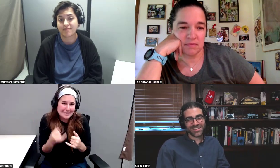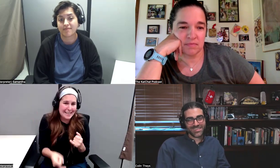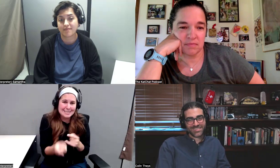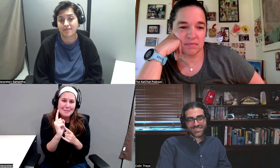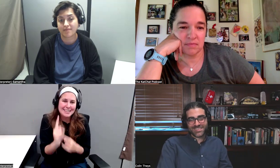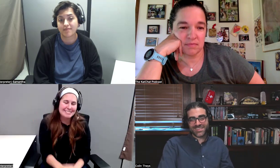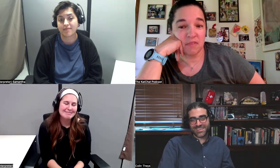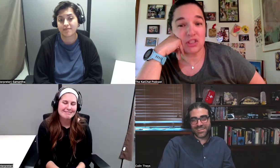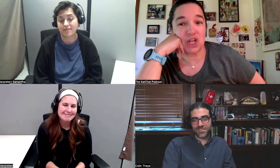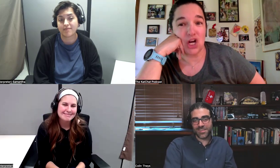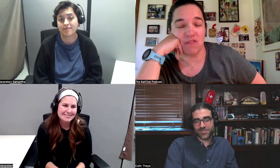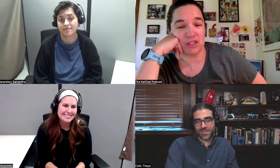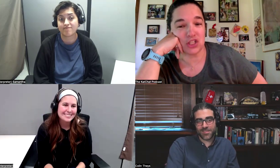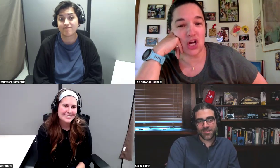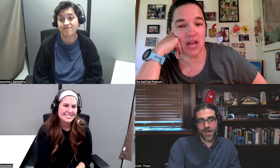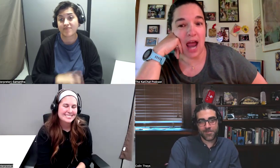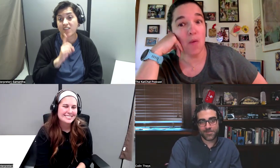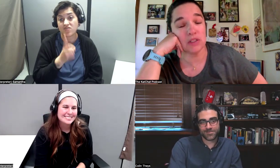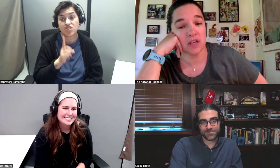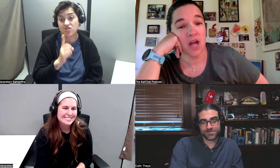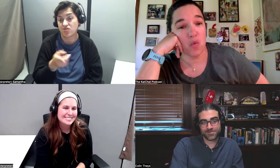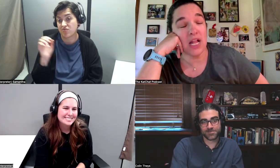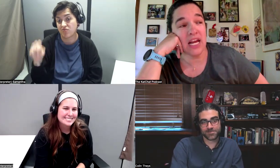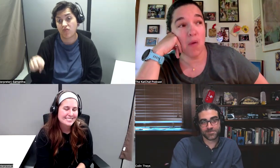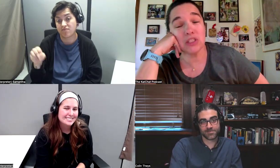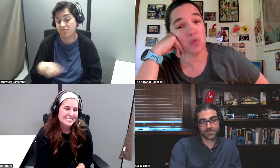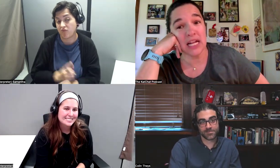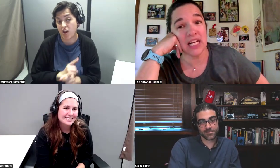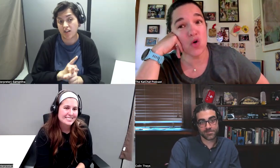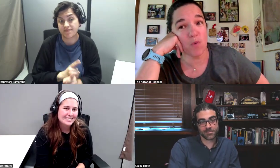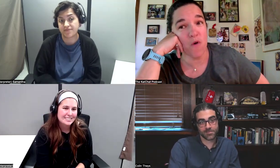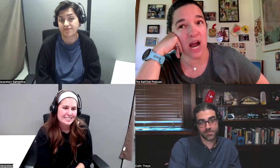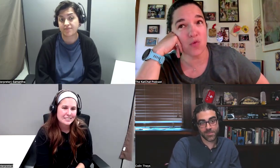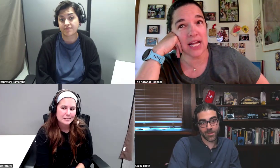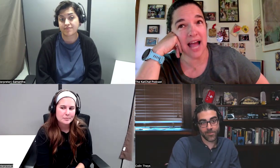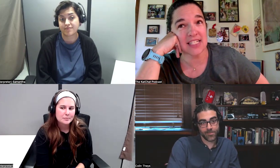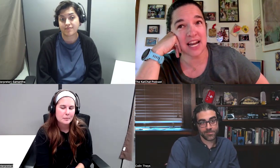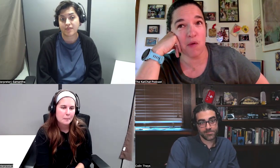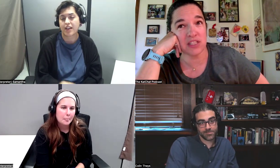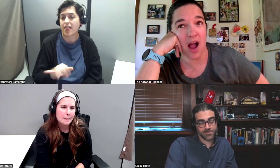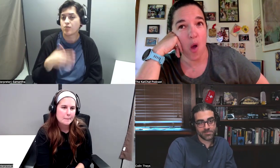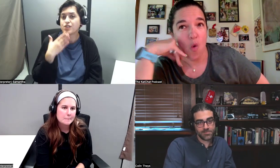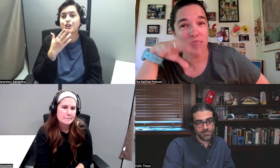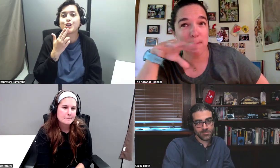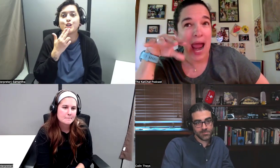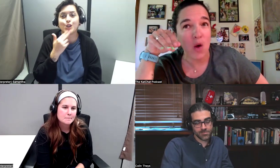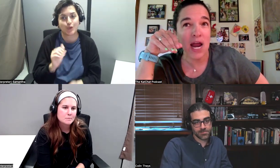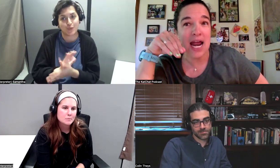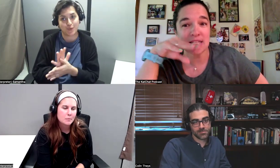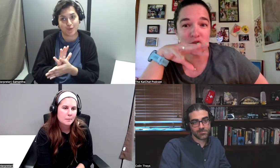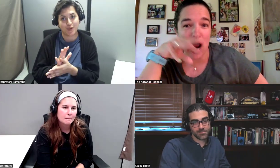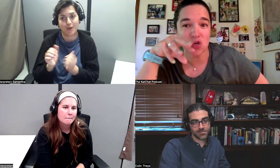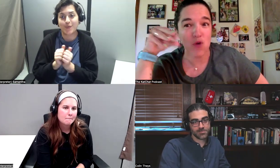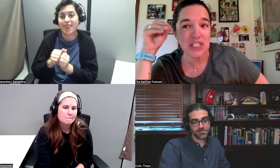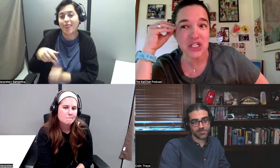But it's an for interesting sure, thought. yeah. It was a really cute movie. I really liked it. Like with the